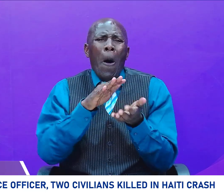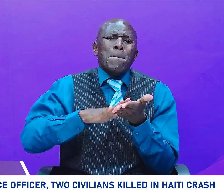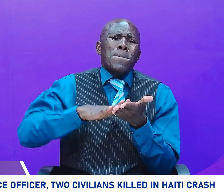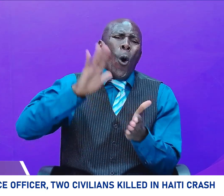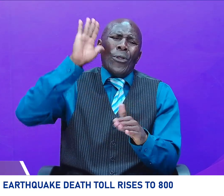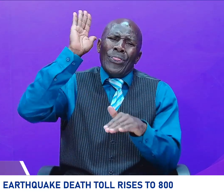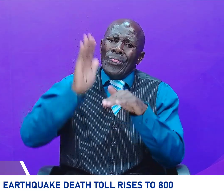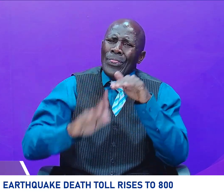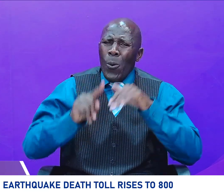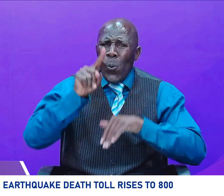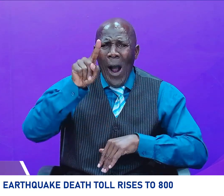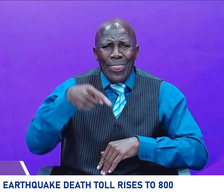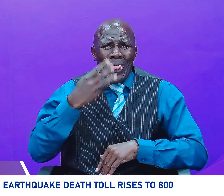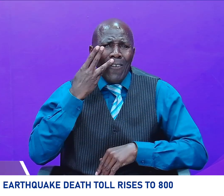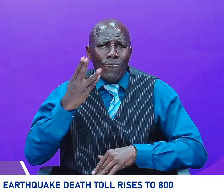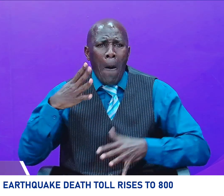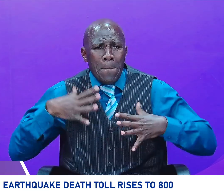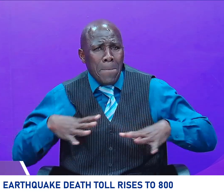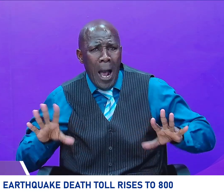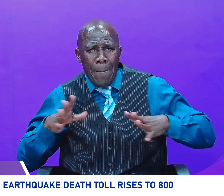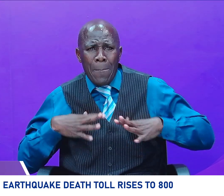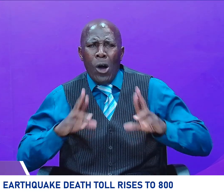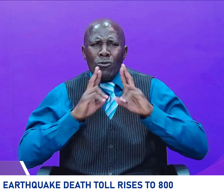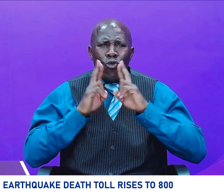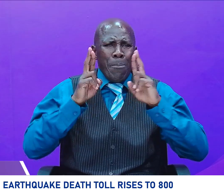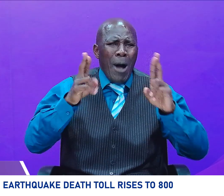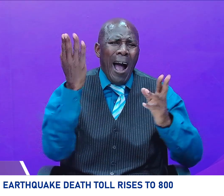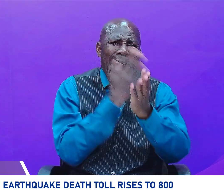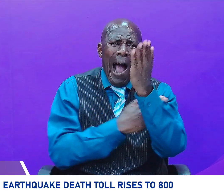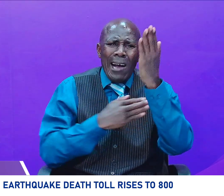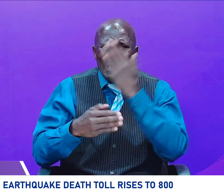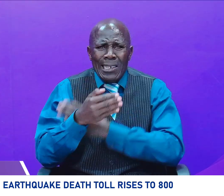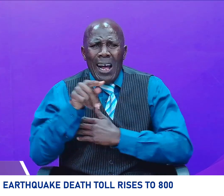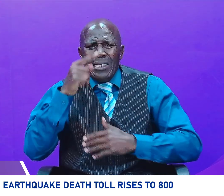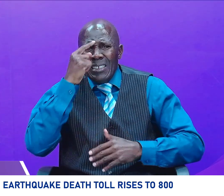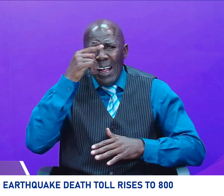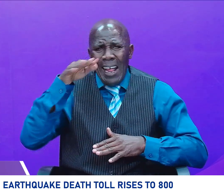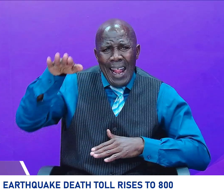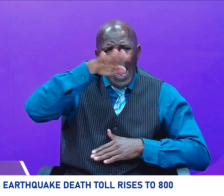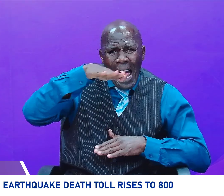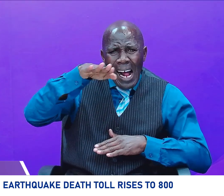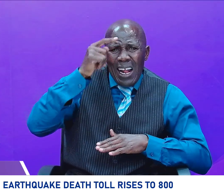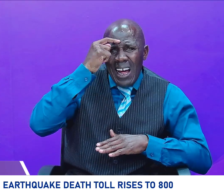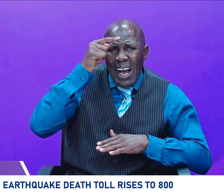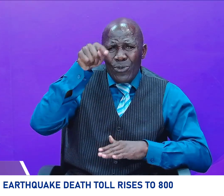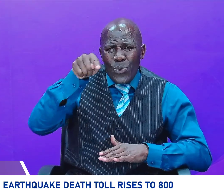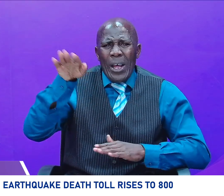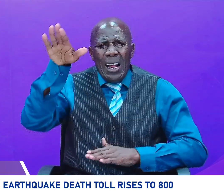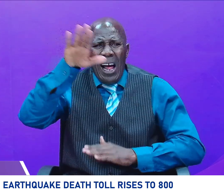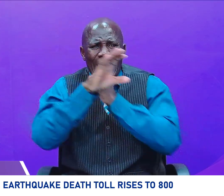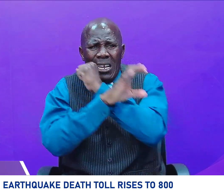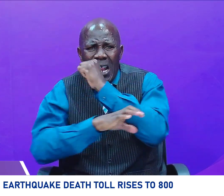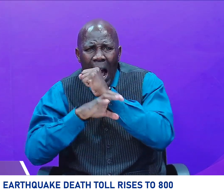800, with more than 1,400 people reported injured in Kuna